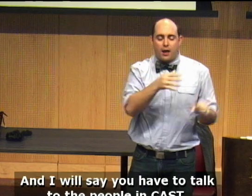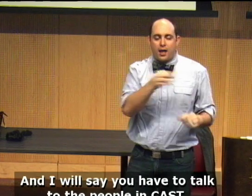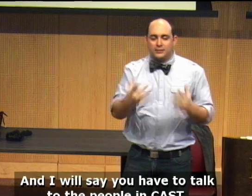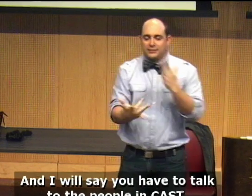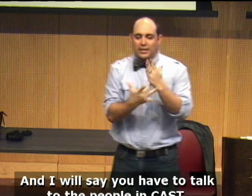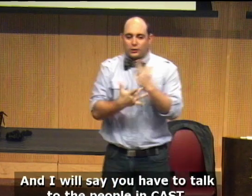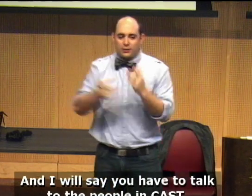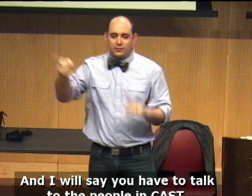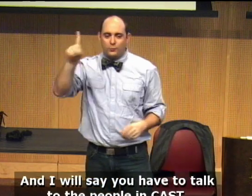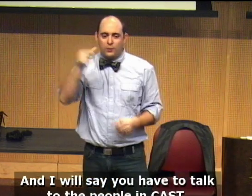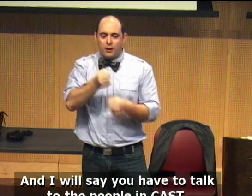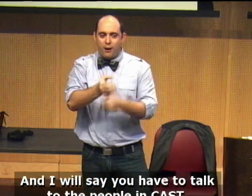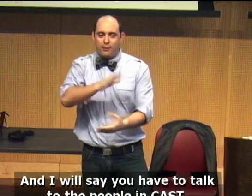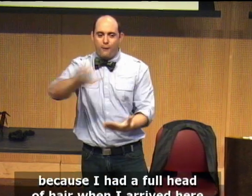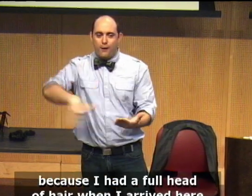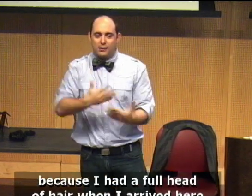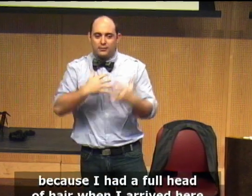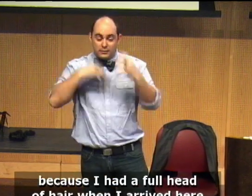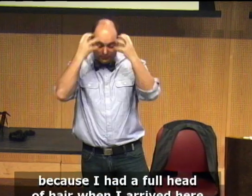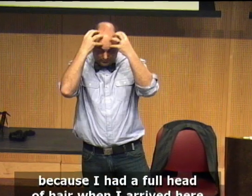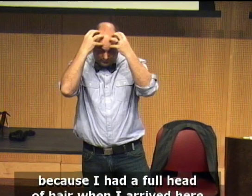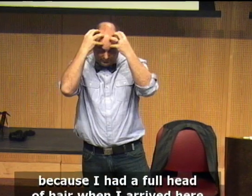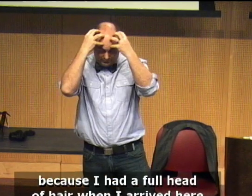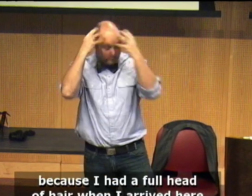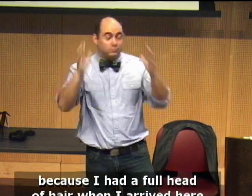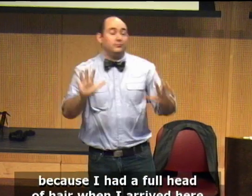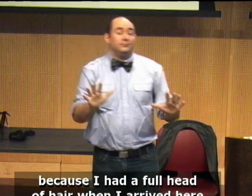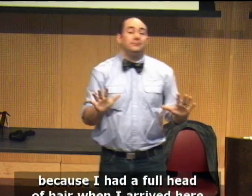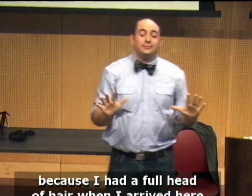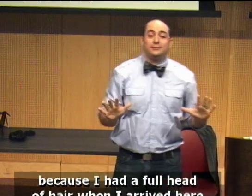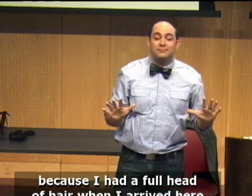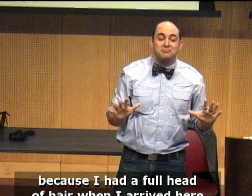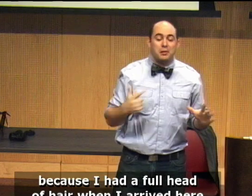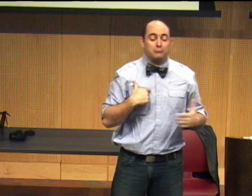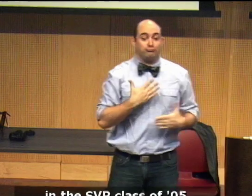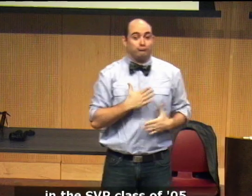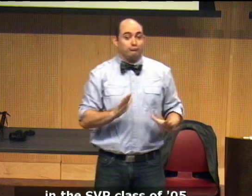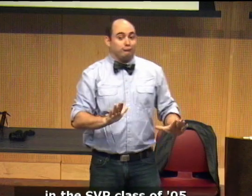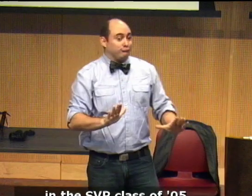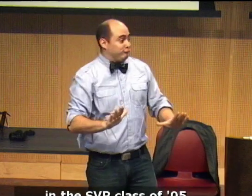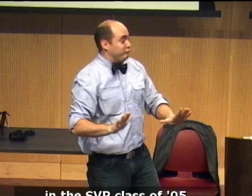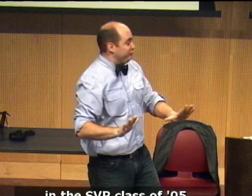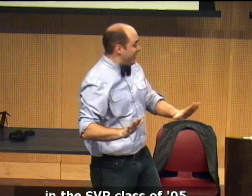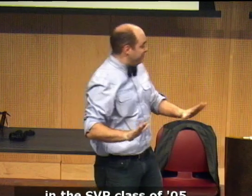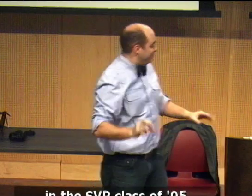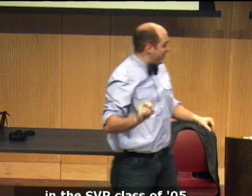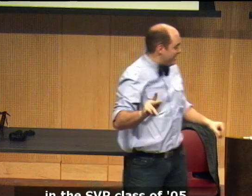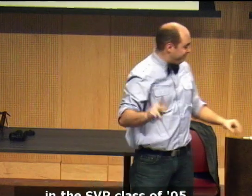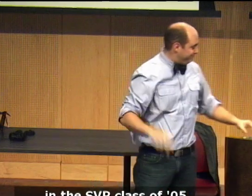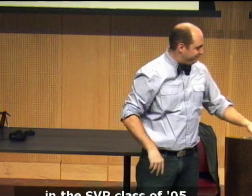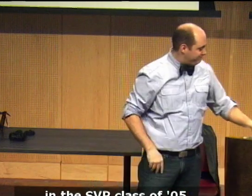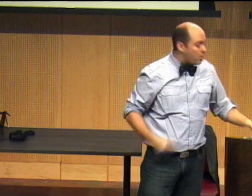the people in cast, because I had a full head of hair when I arrived here in the SVP class of '05.